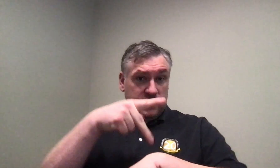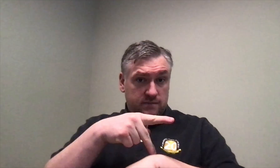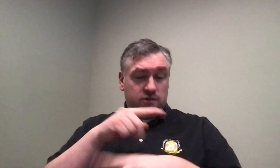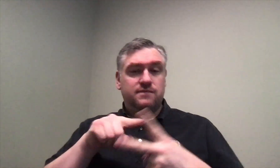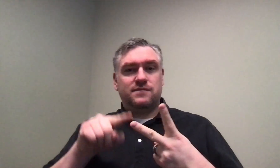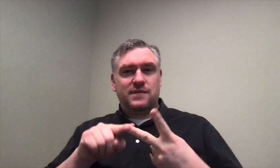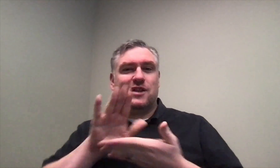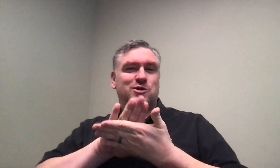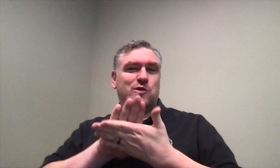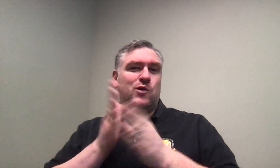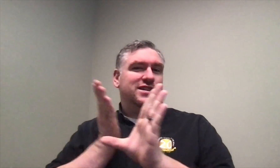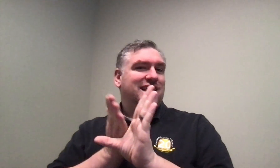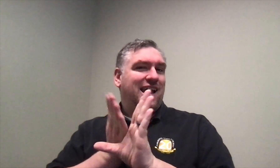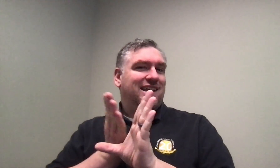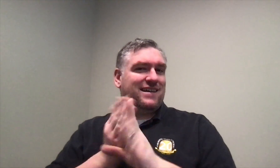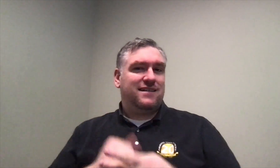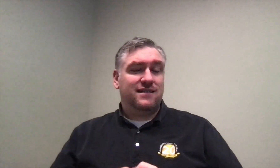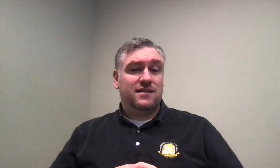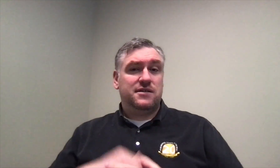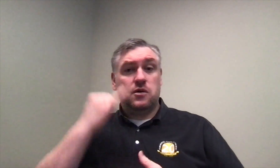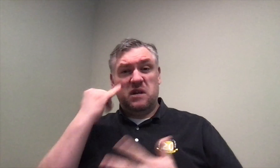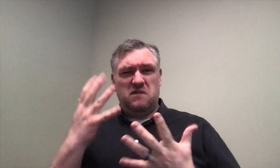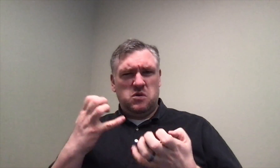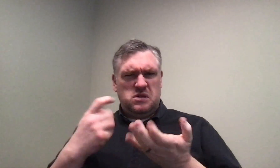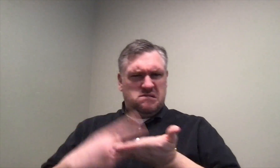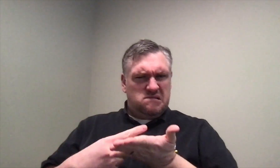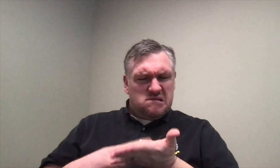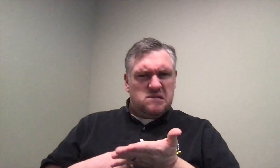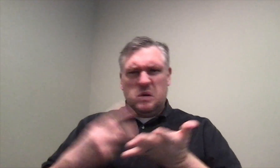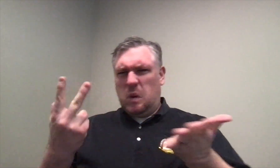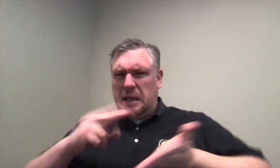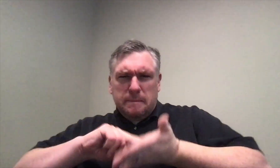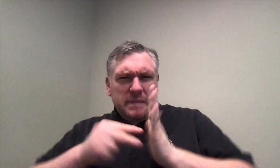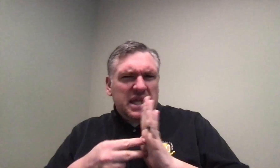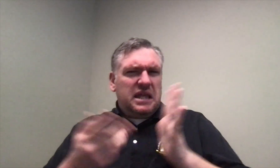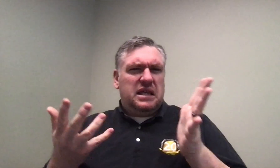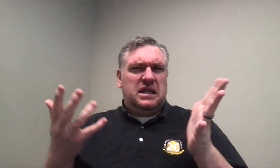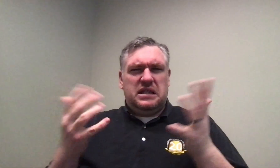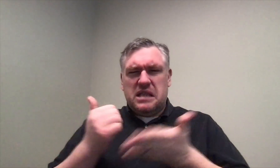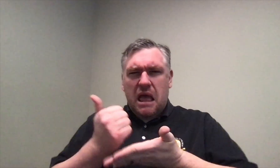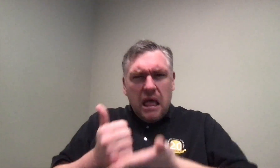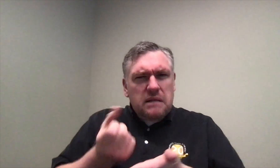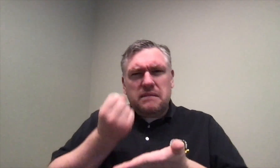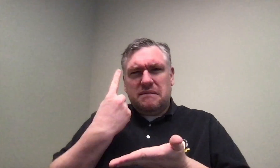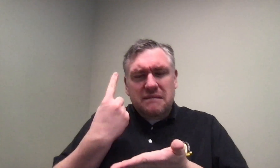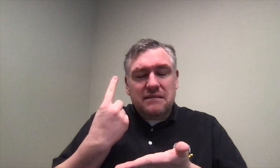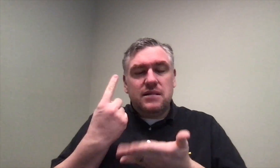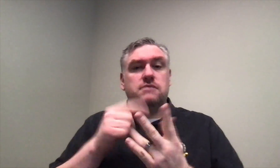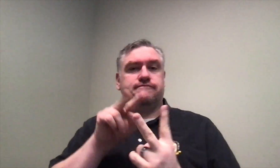school psychologist. So if you really want to discuss, like, what does this number mean? Help me understand. Those are two great